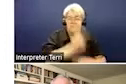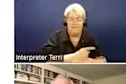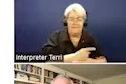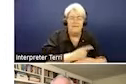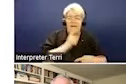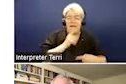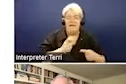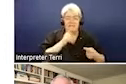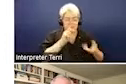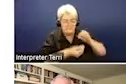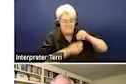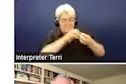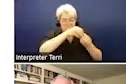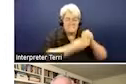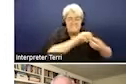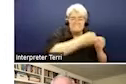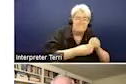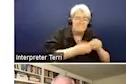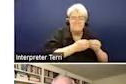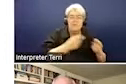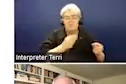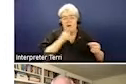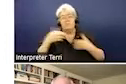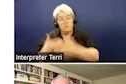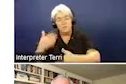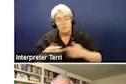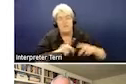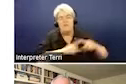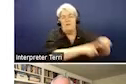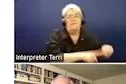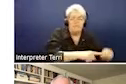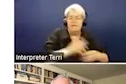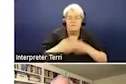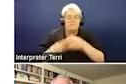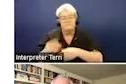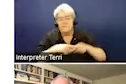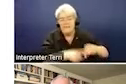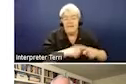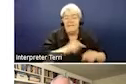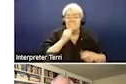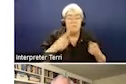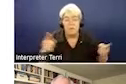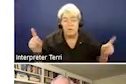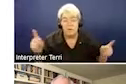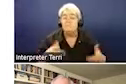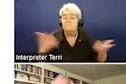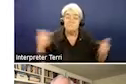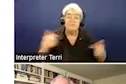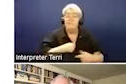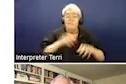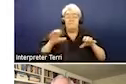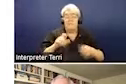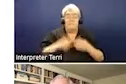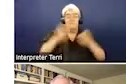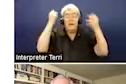just been jerry-rigged or people are trying to get stuff done in a way that's really inefficient and barely will work. And of course, we've done that in many